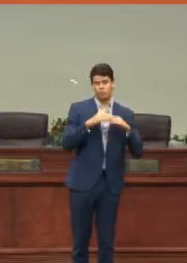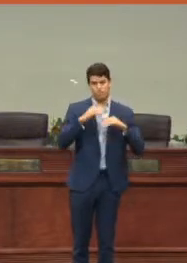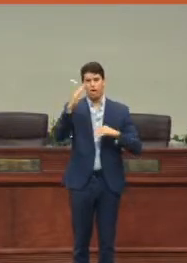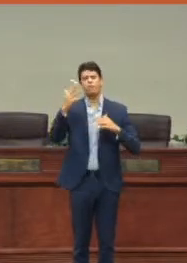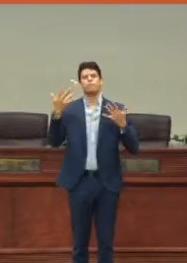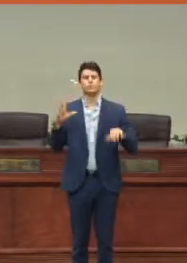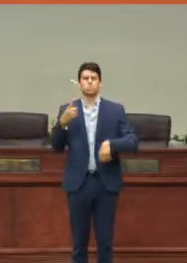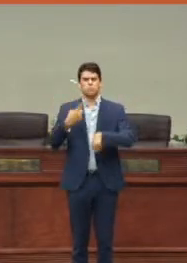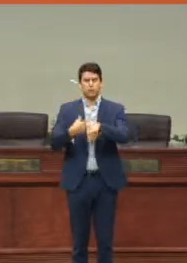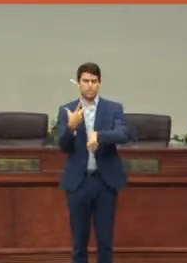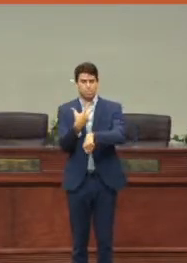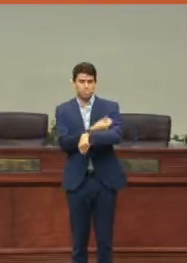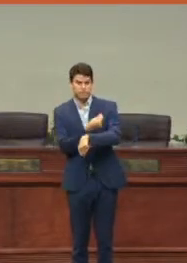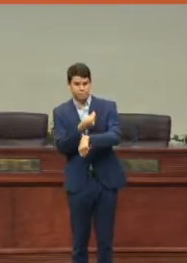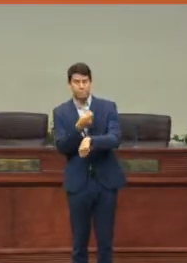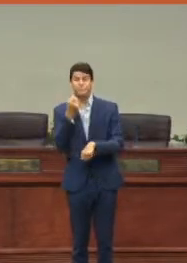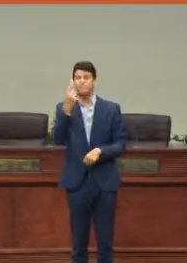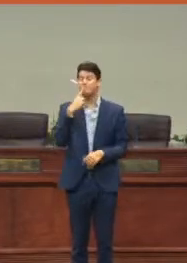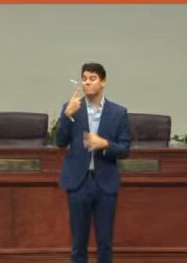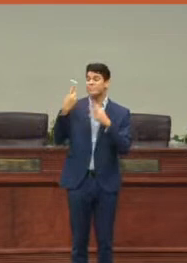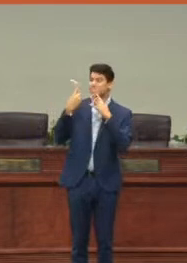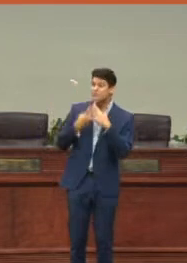been